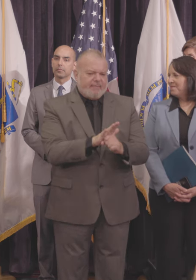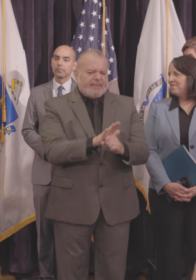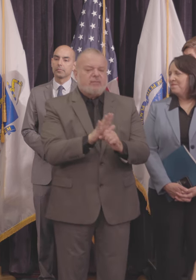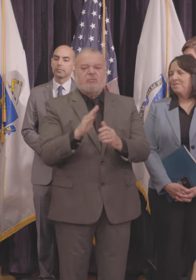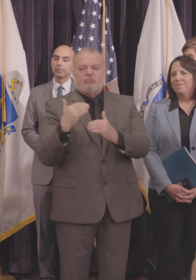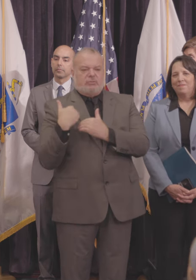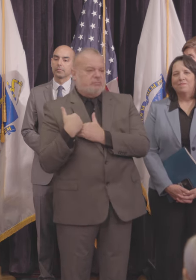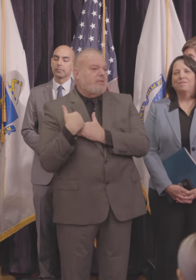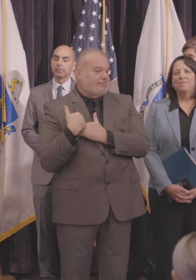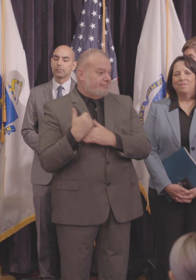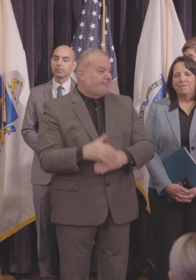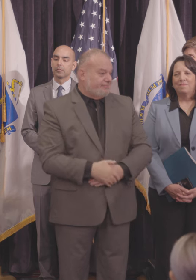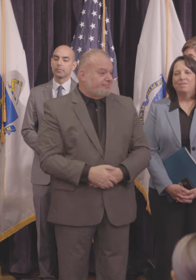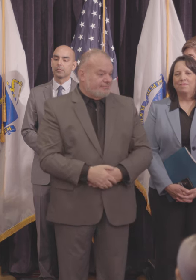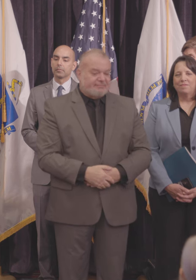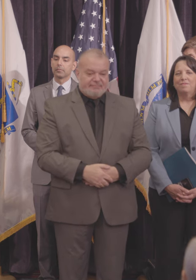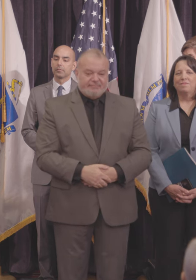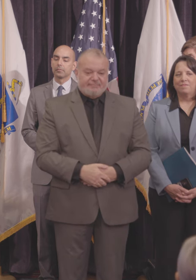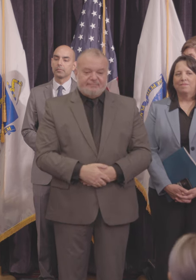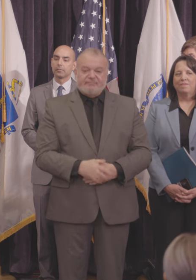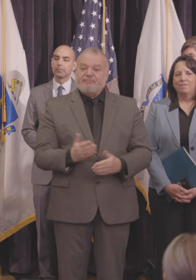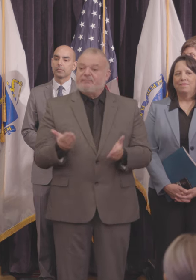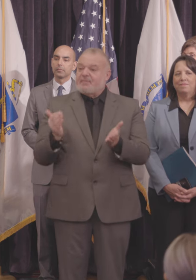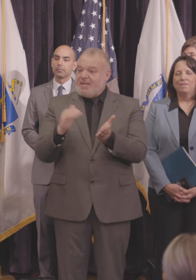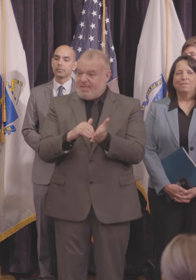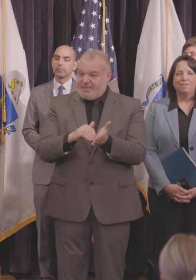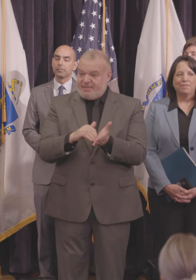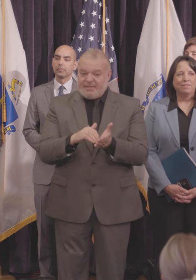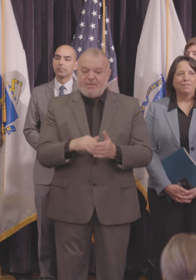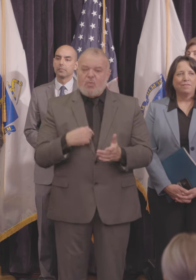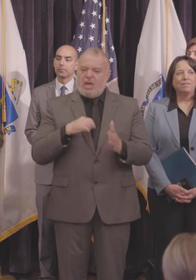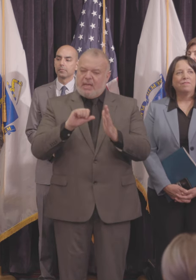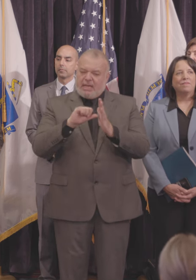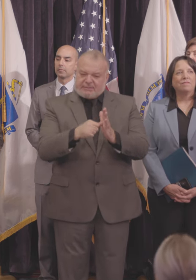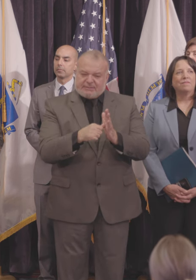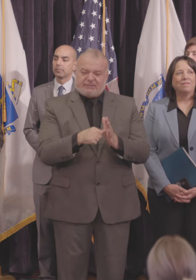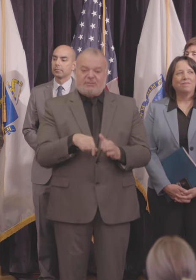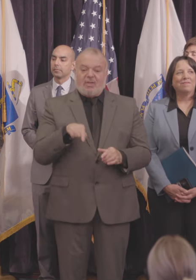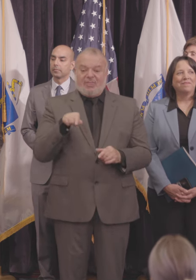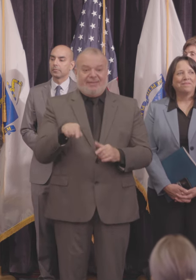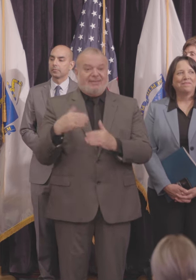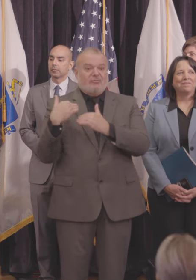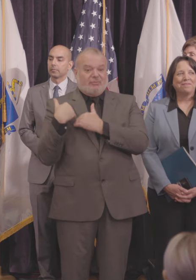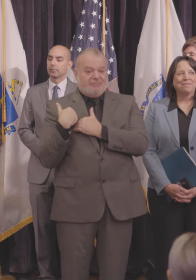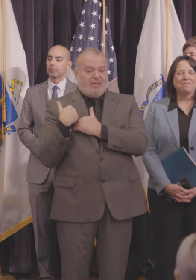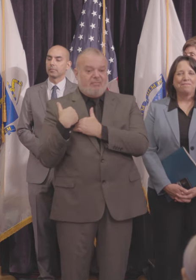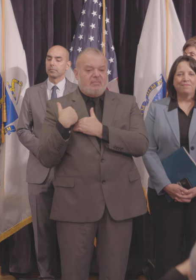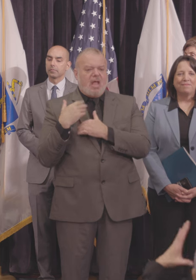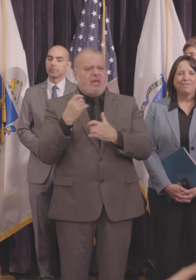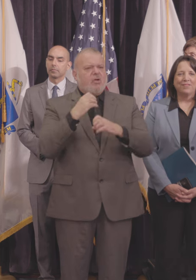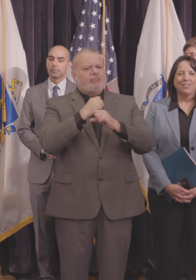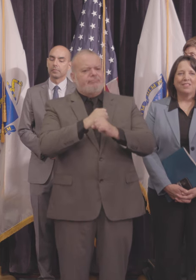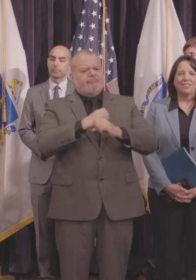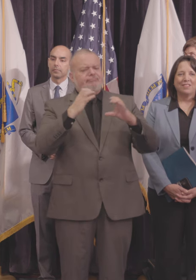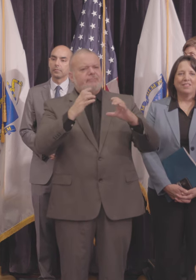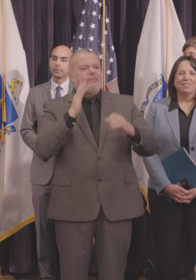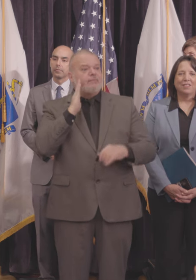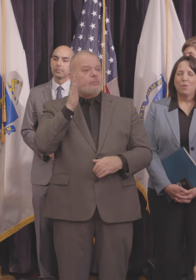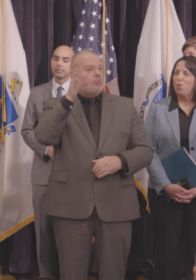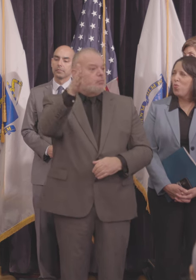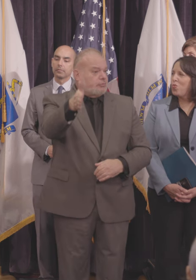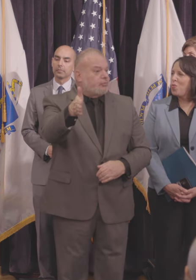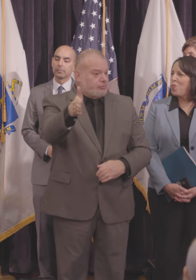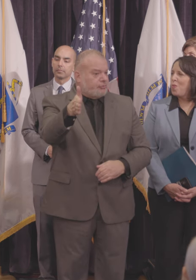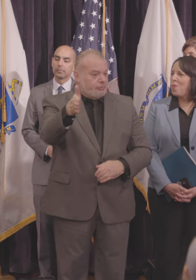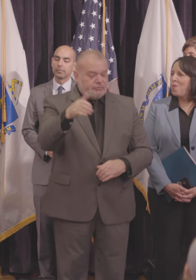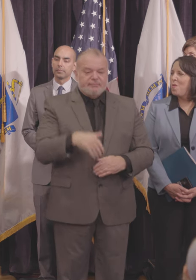balanced, responsible, and forward-looking. It continues to make the types of key investments in transportation and education that will be transformative for years to